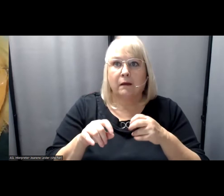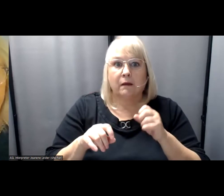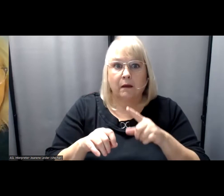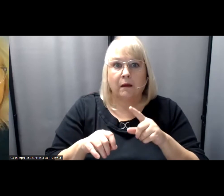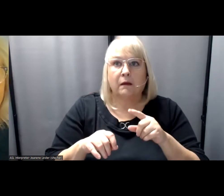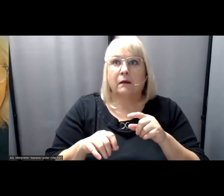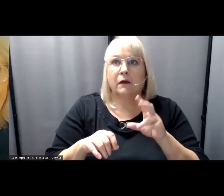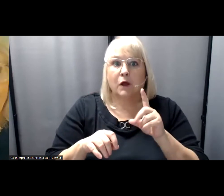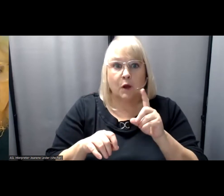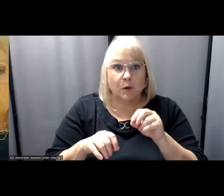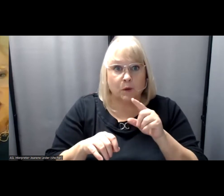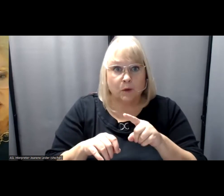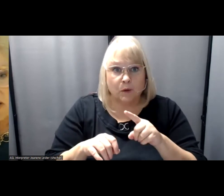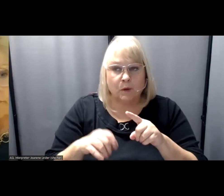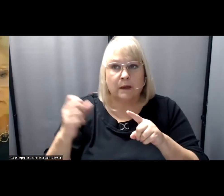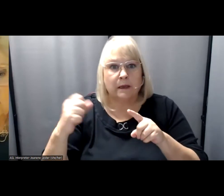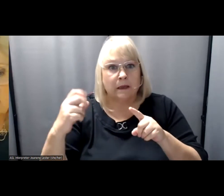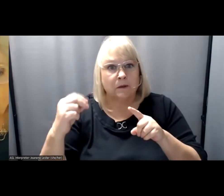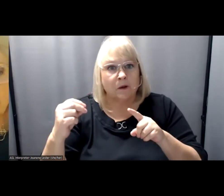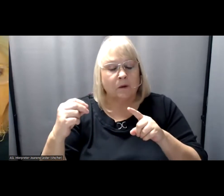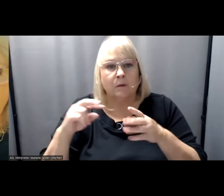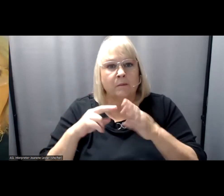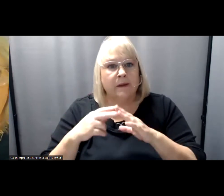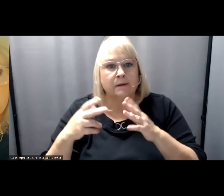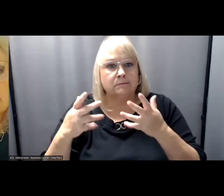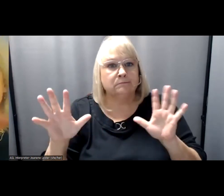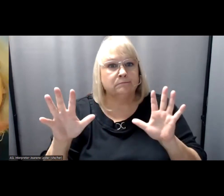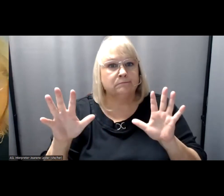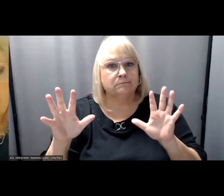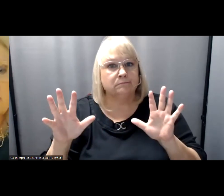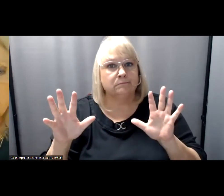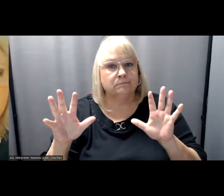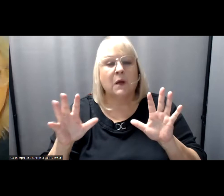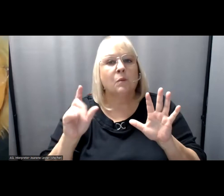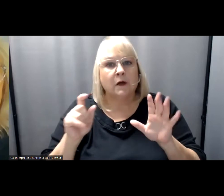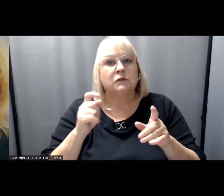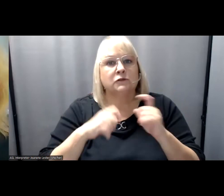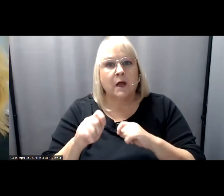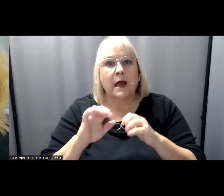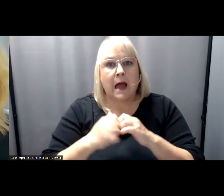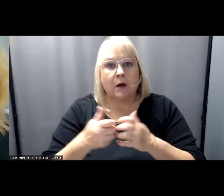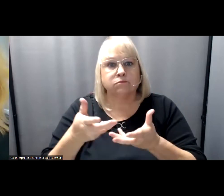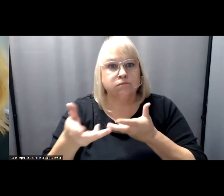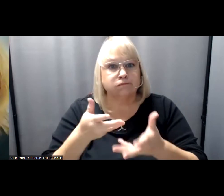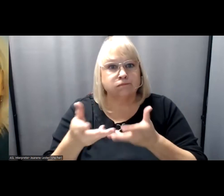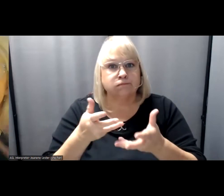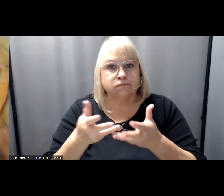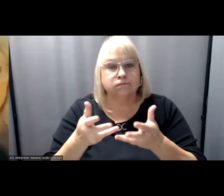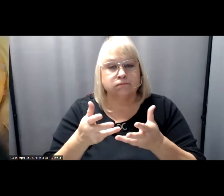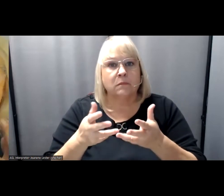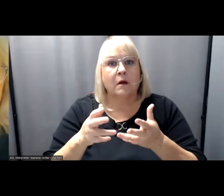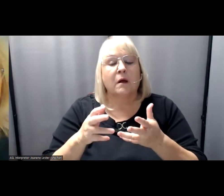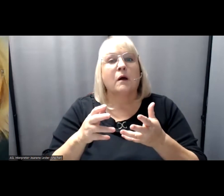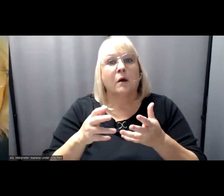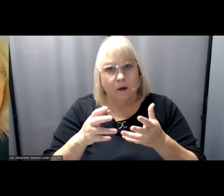there. Change it up using what, how, why. This is going to change the kind of information you get from your team.